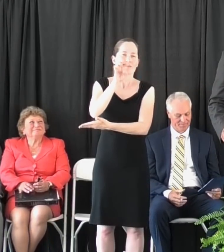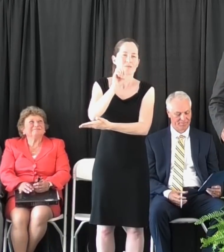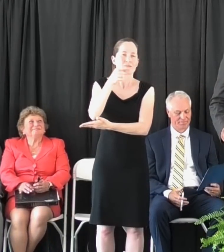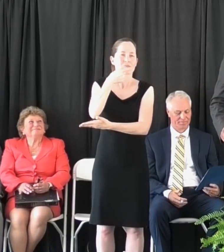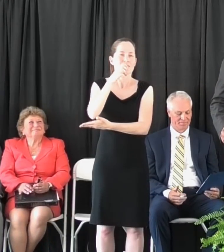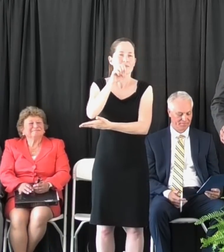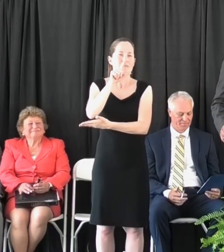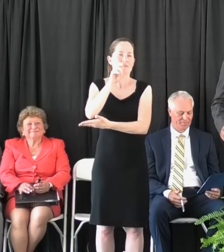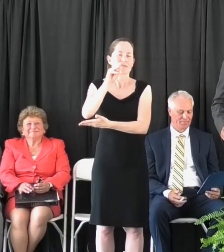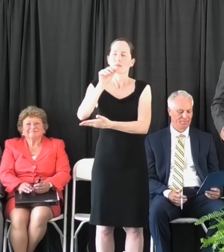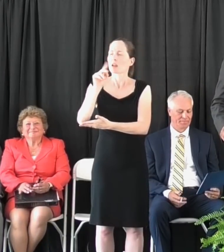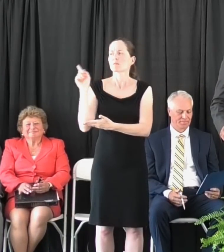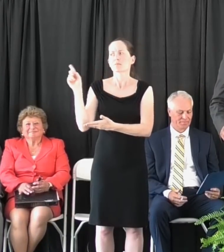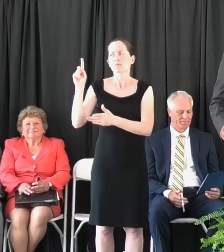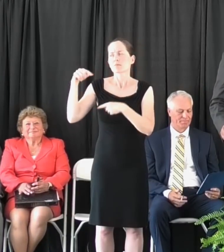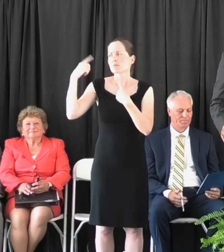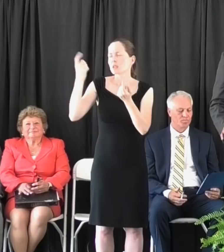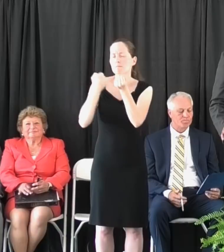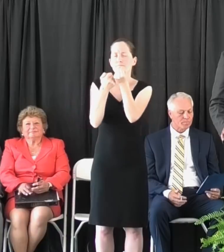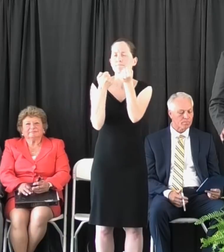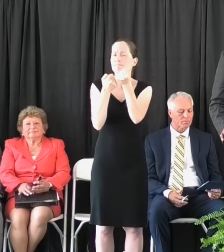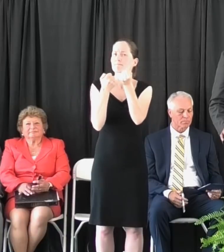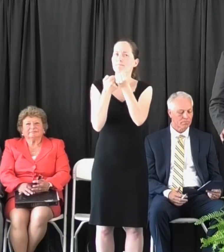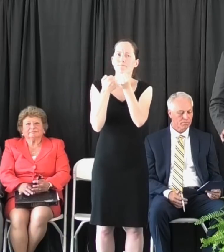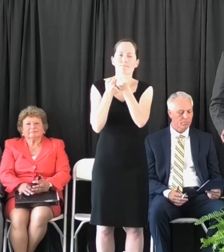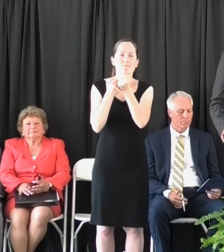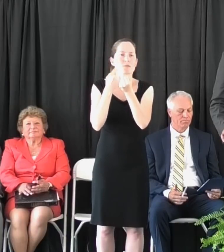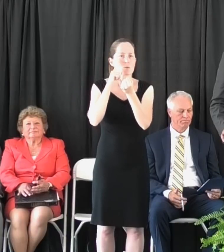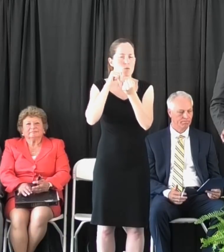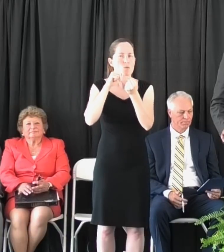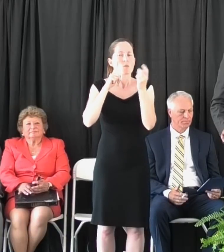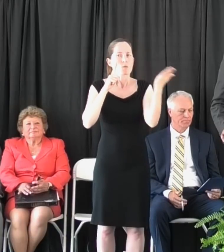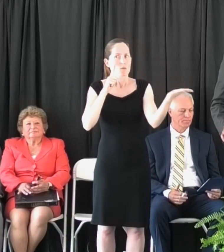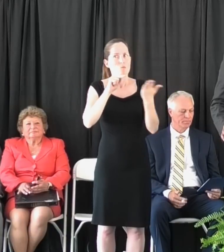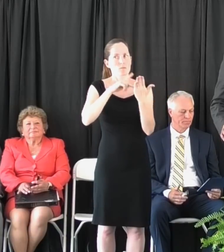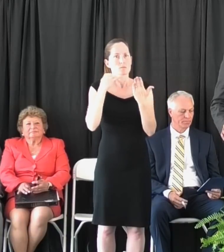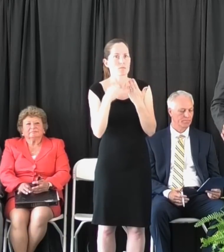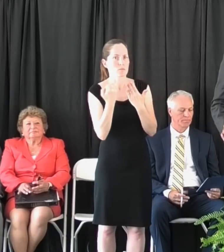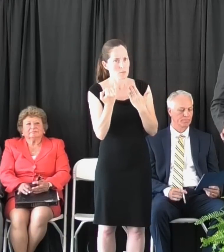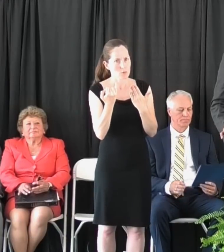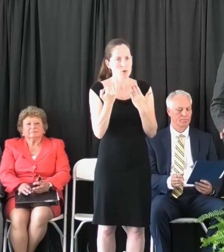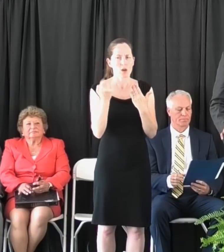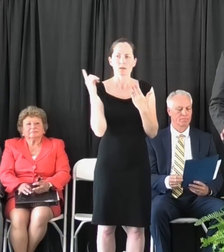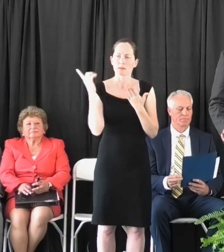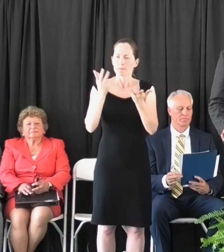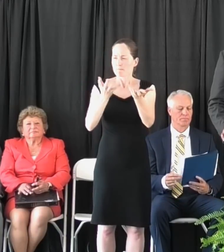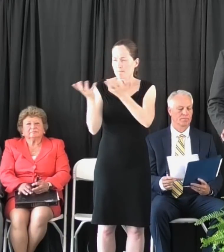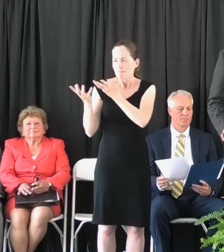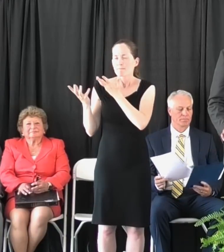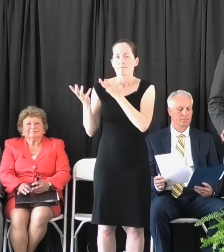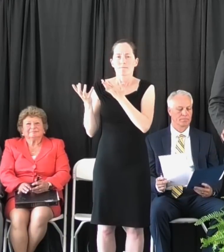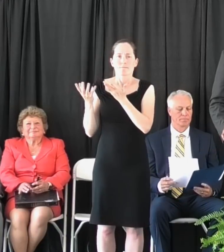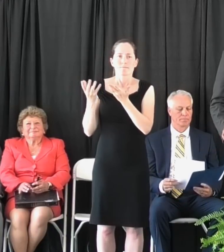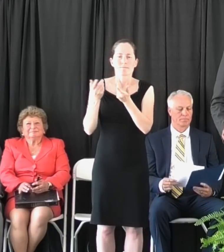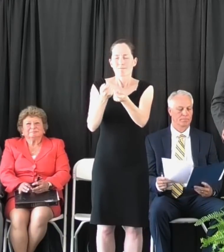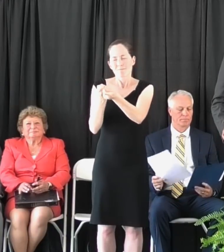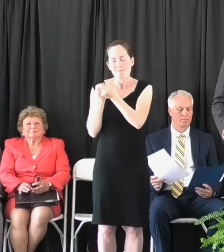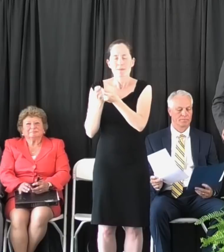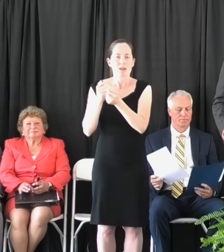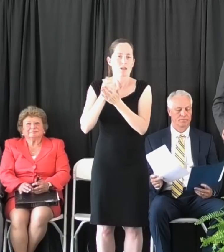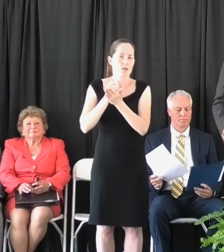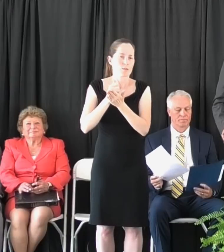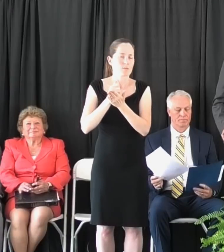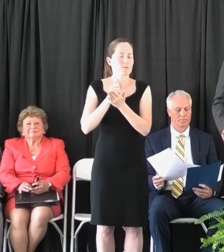the development of this new courthouse and has worked with county officials and others in order to make the courthouse a reality. A couple of years ago,